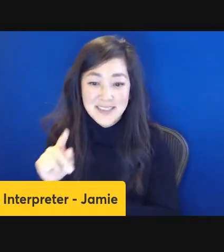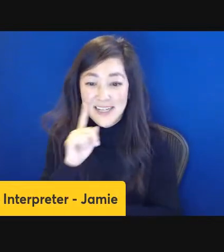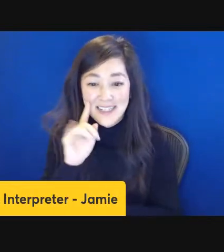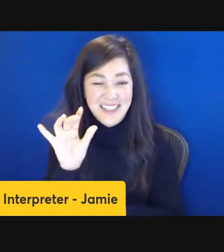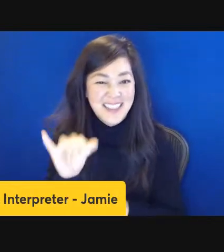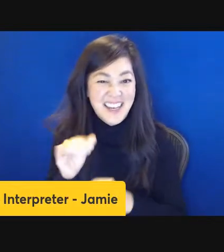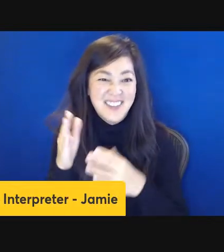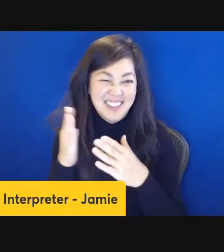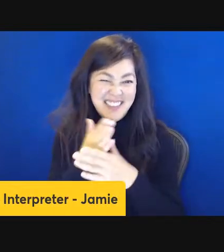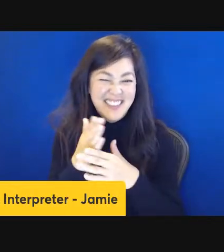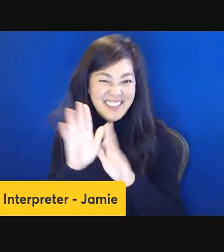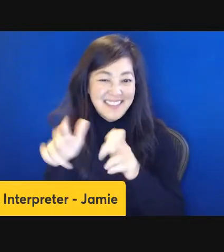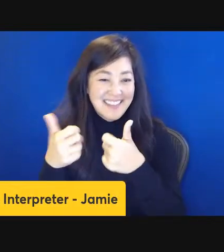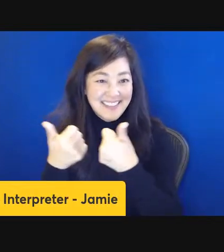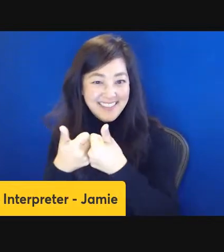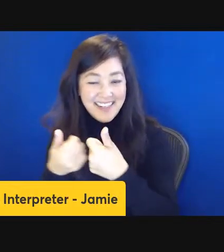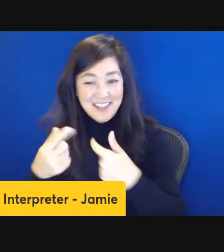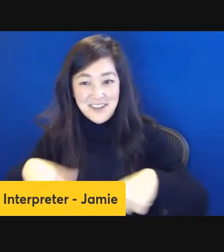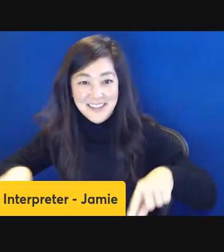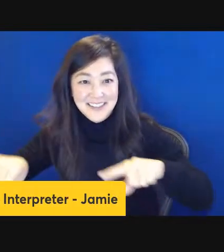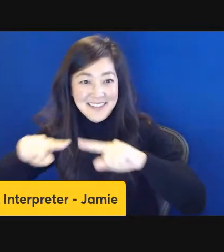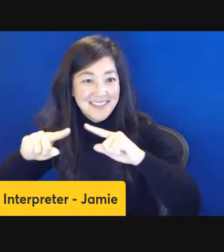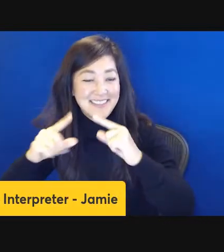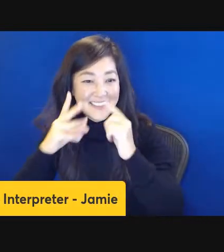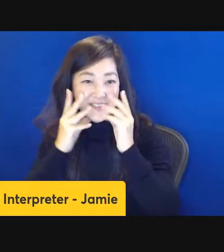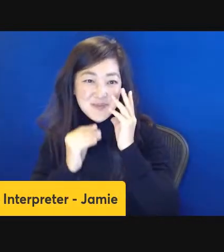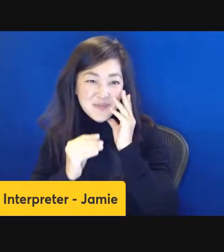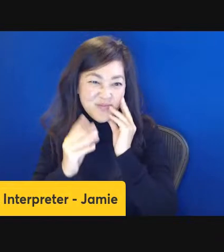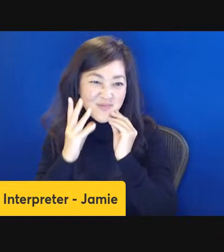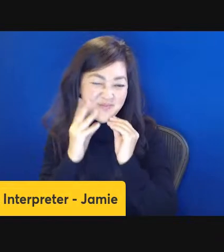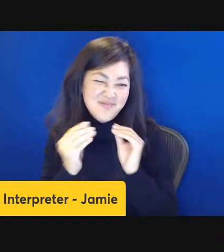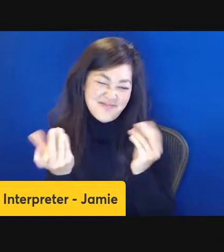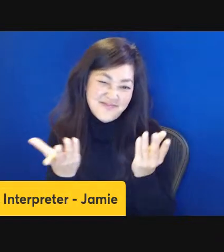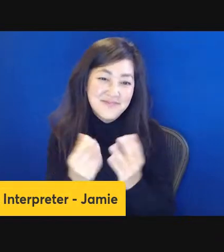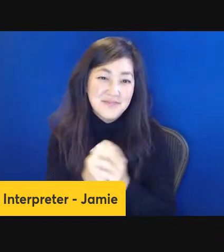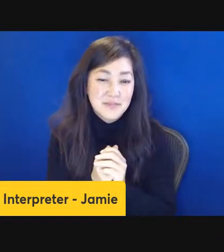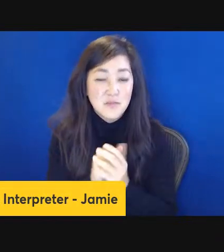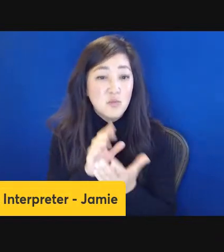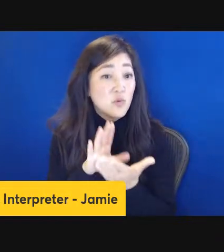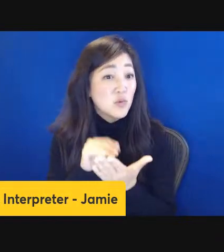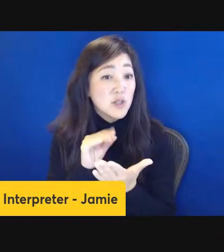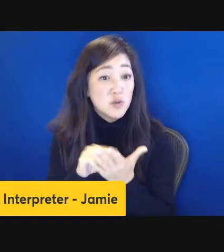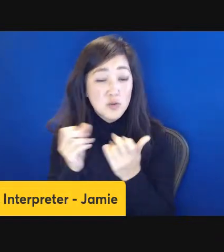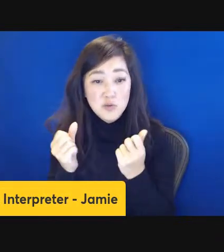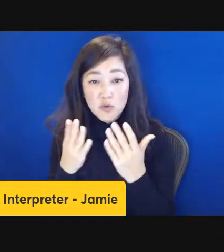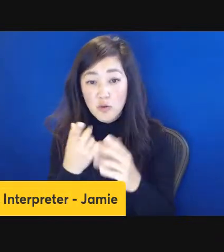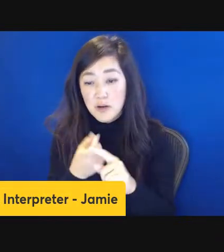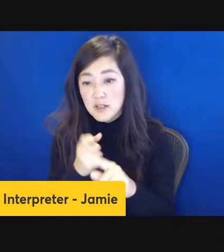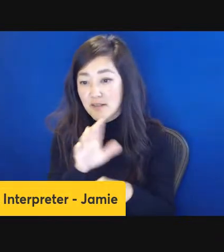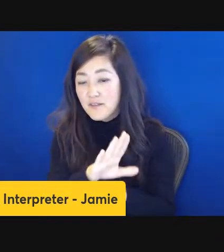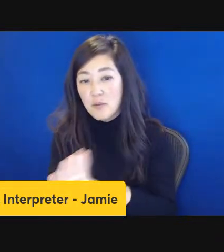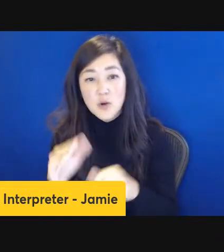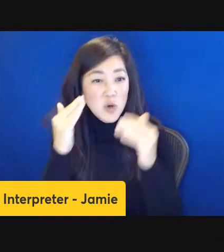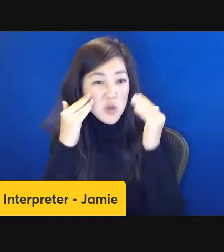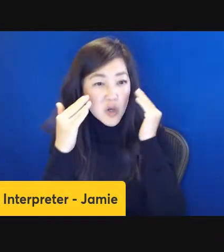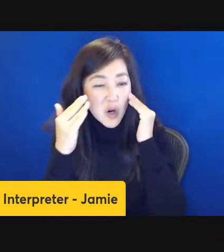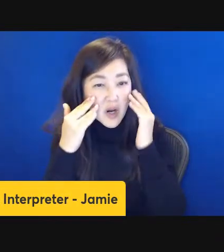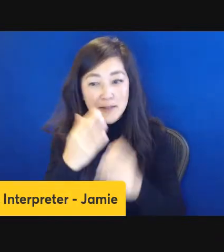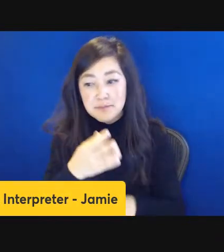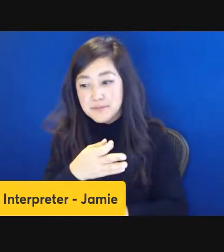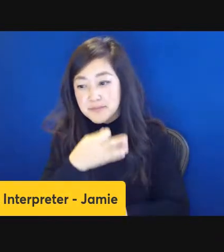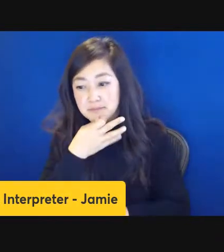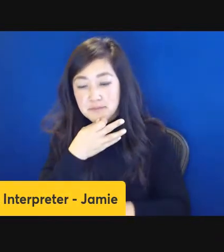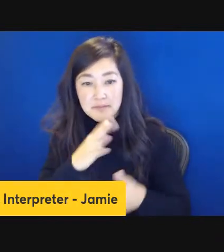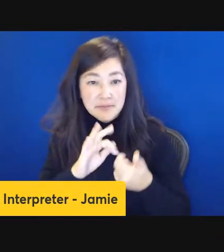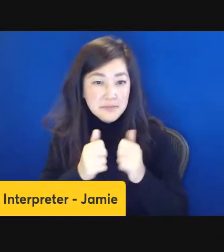shared challenge that we experienced. We learned so much from your knowledge, expertise, and how